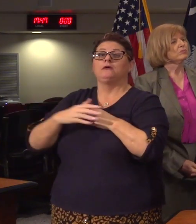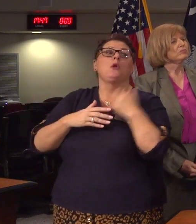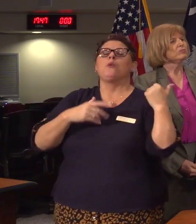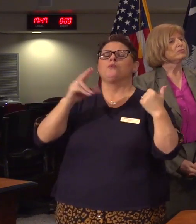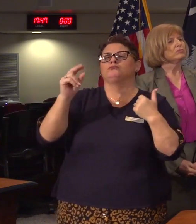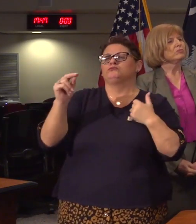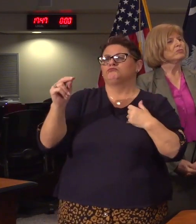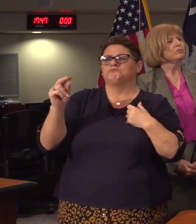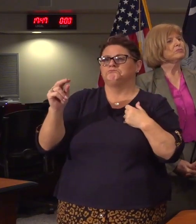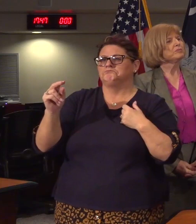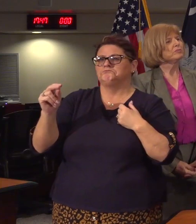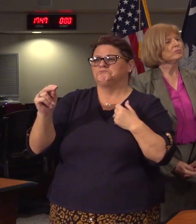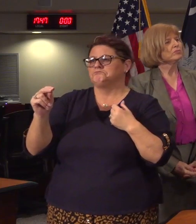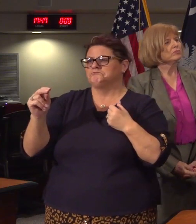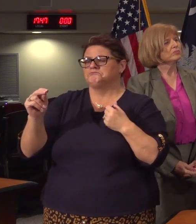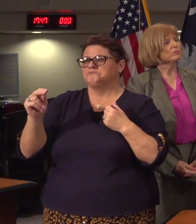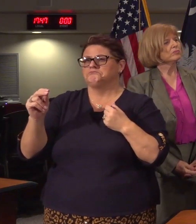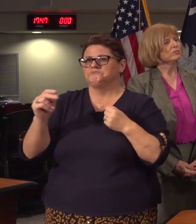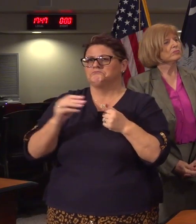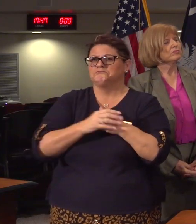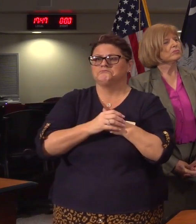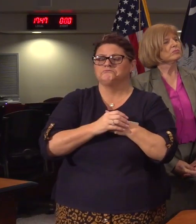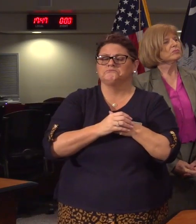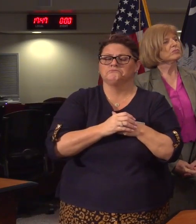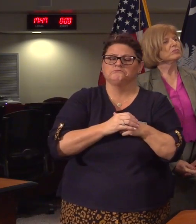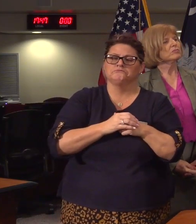No, they are